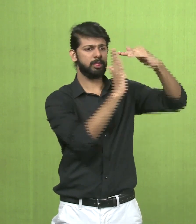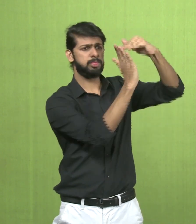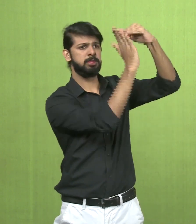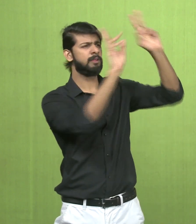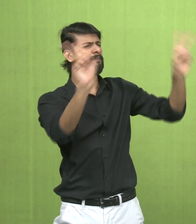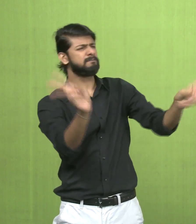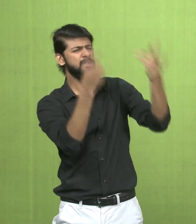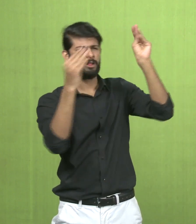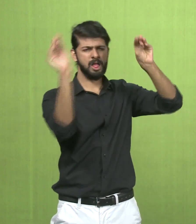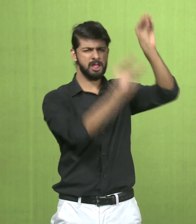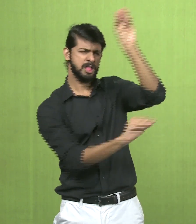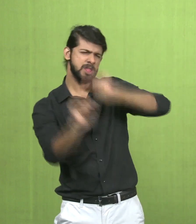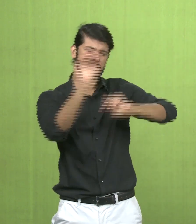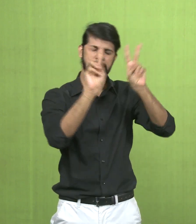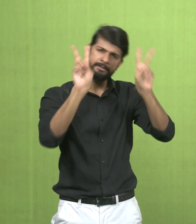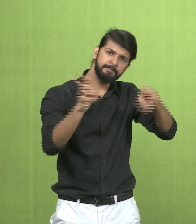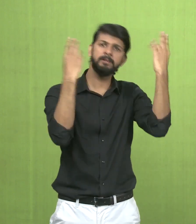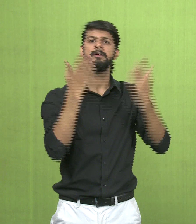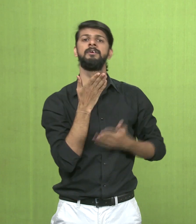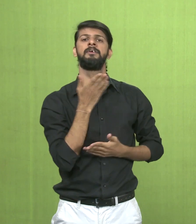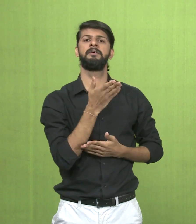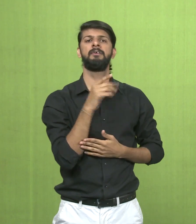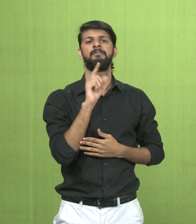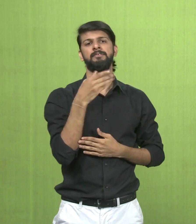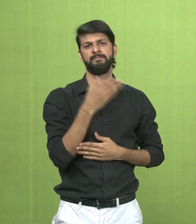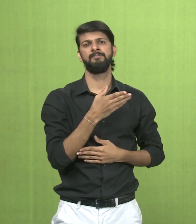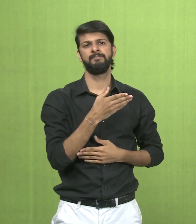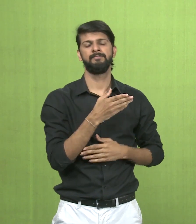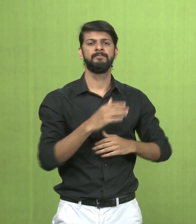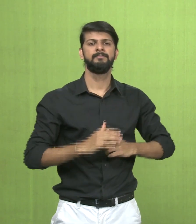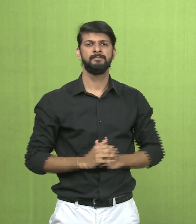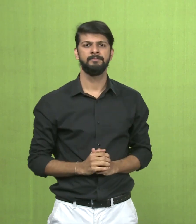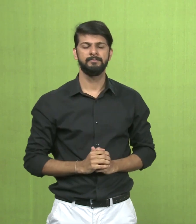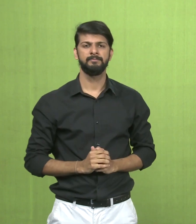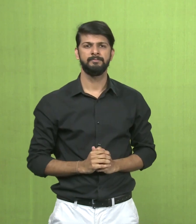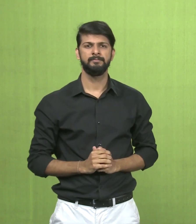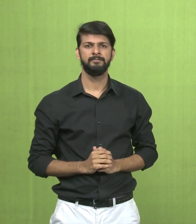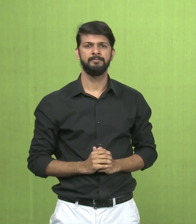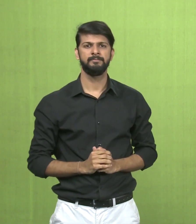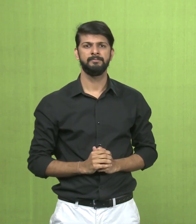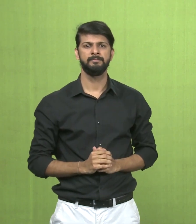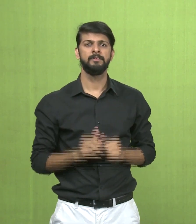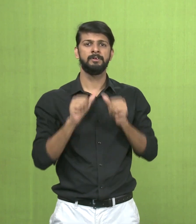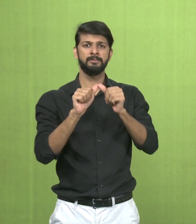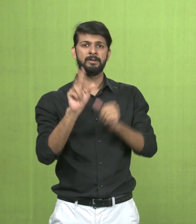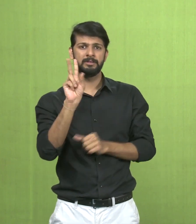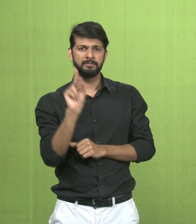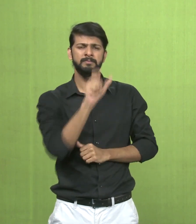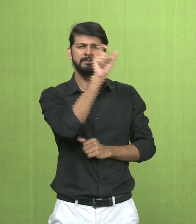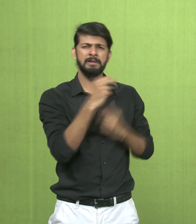the shape or form. For example, a house can be placed on the roof, on its roof.